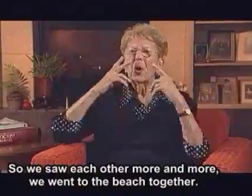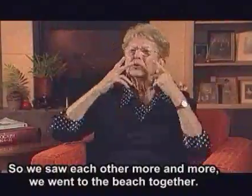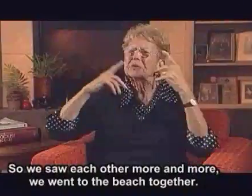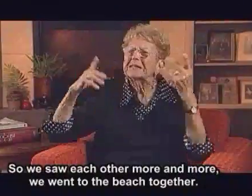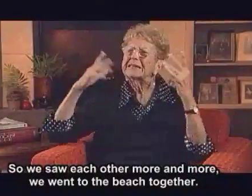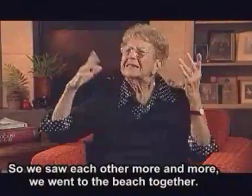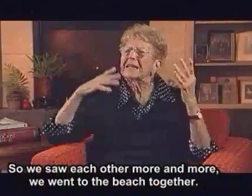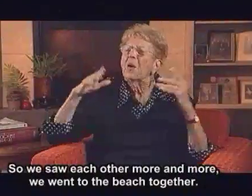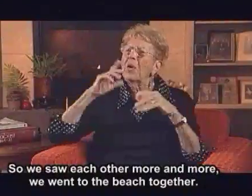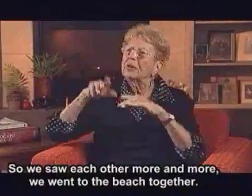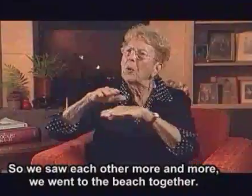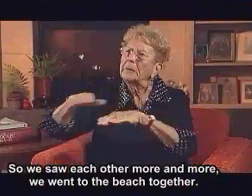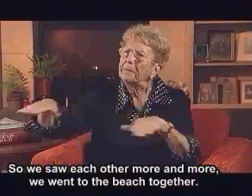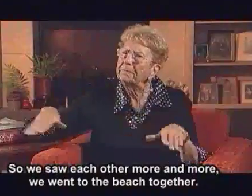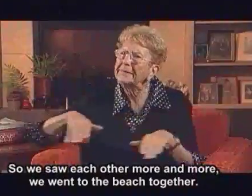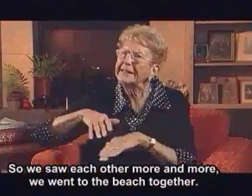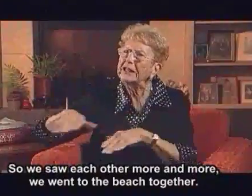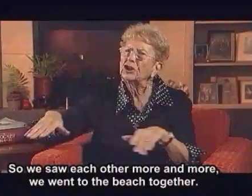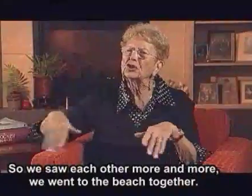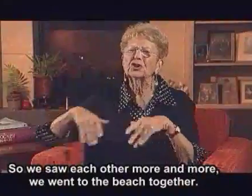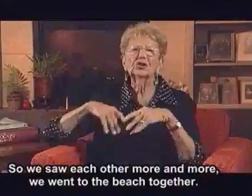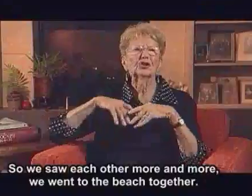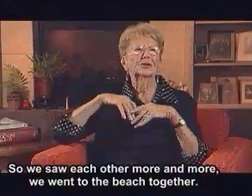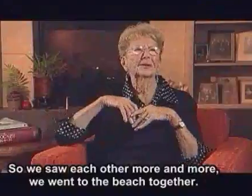So we saw each other more and more. We went to the beach together.